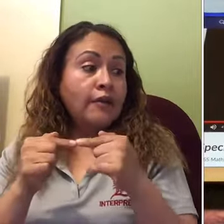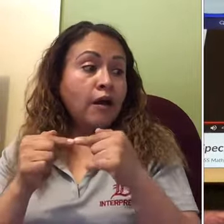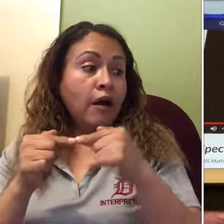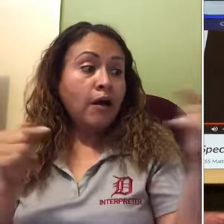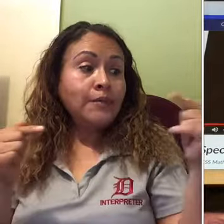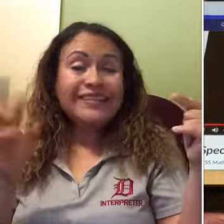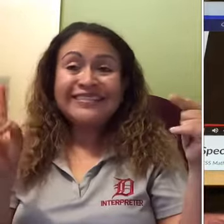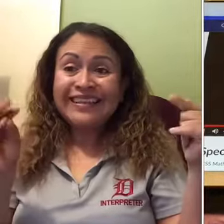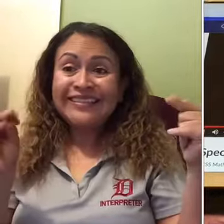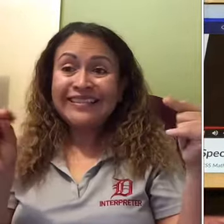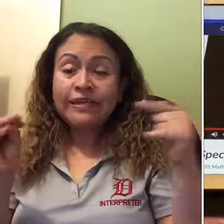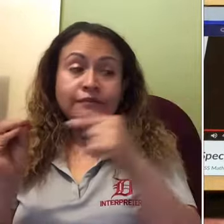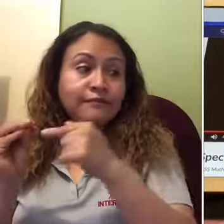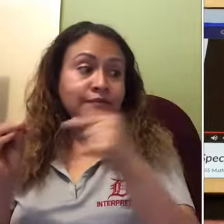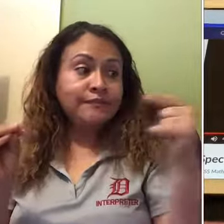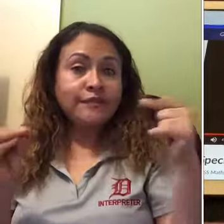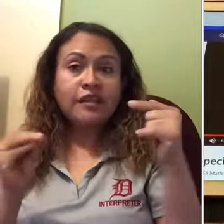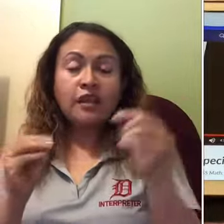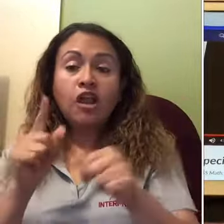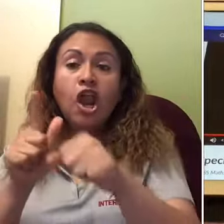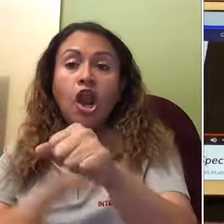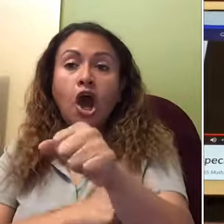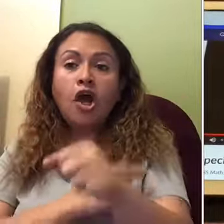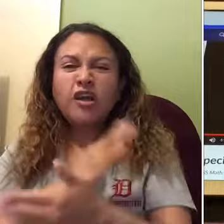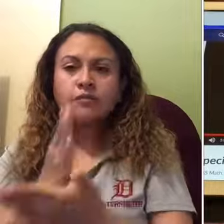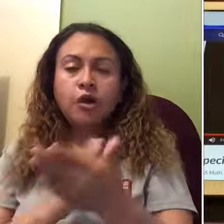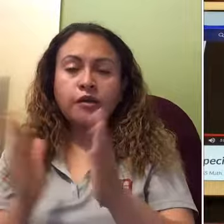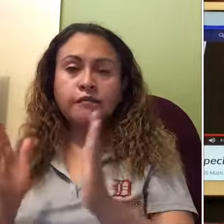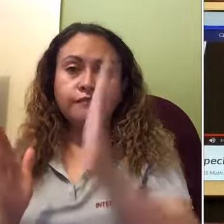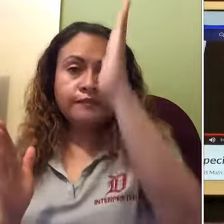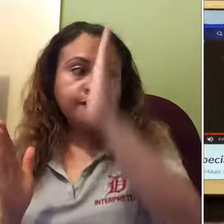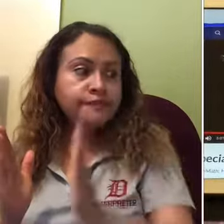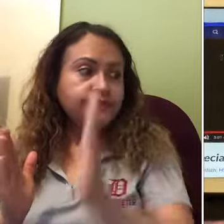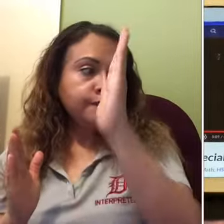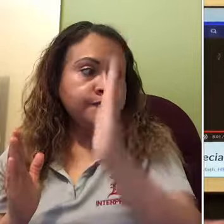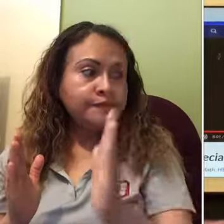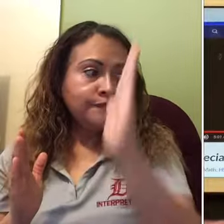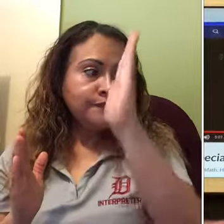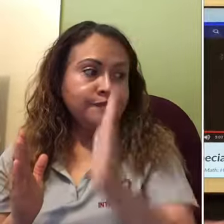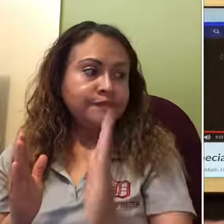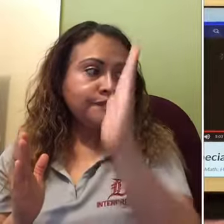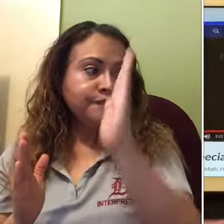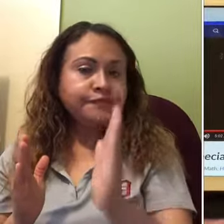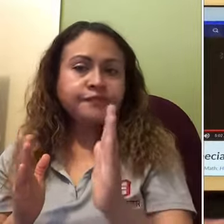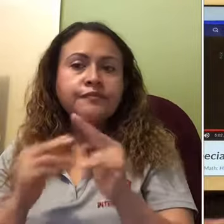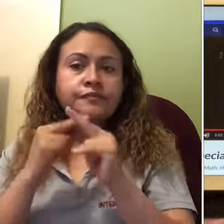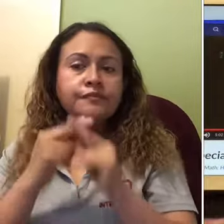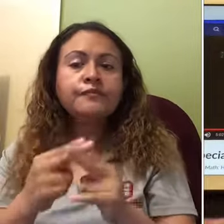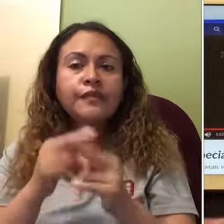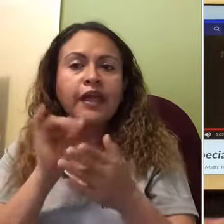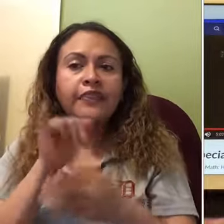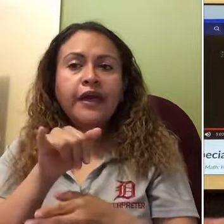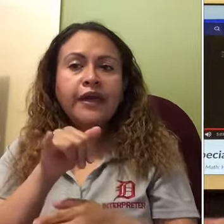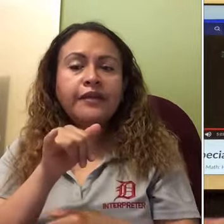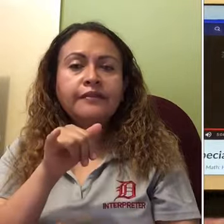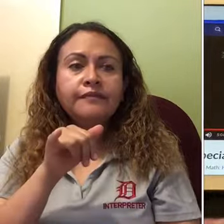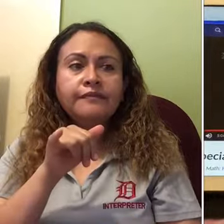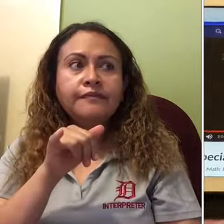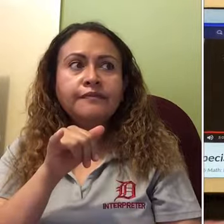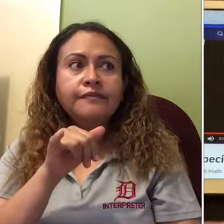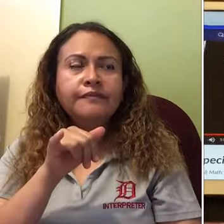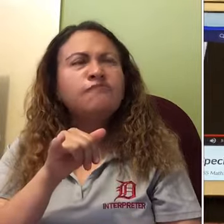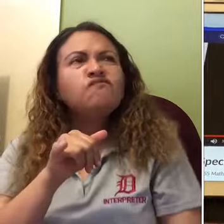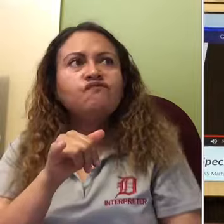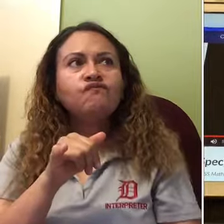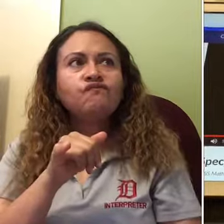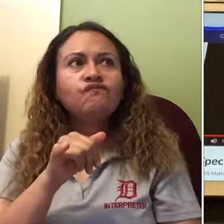side. The side that is opposite the 60-degree side right over there. And let's call that length. Well,